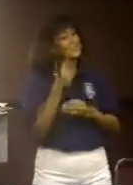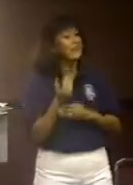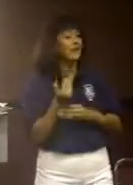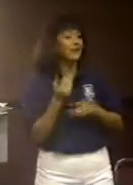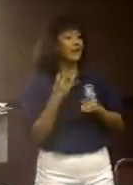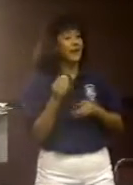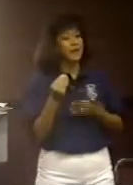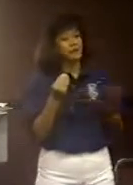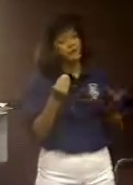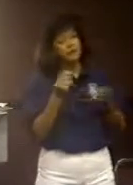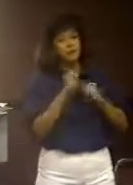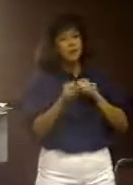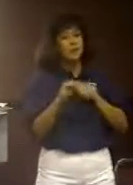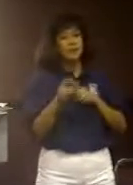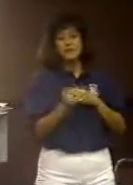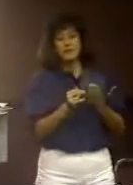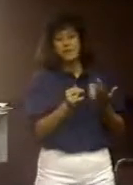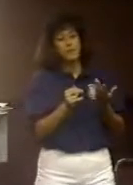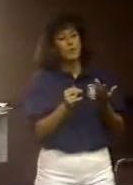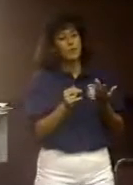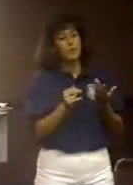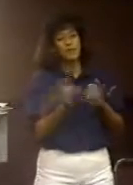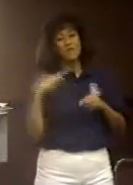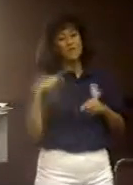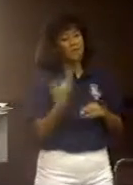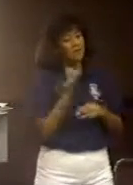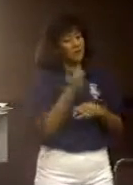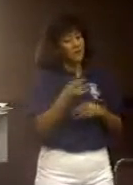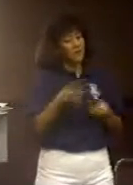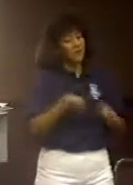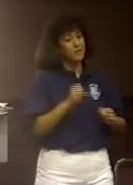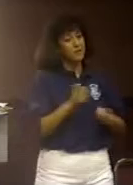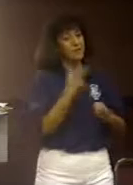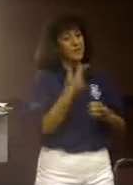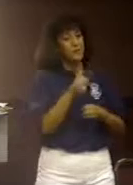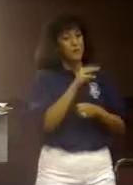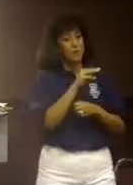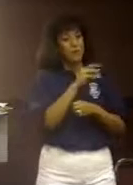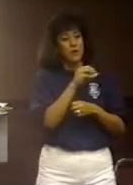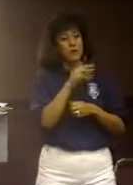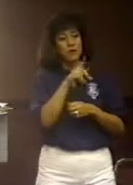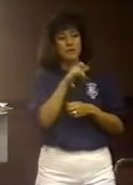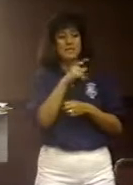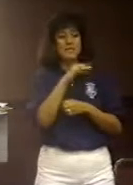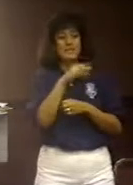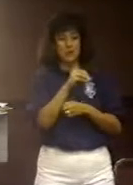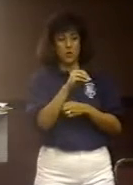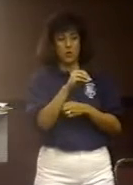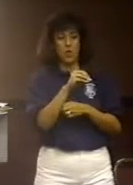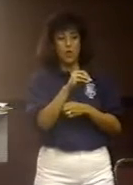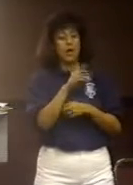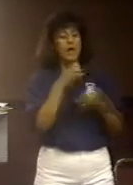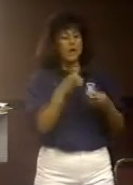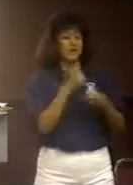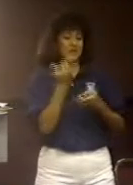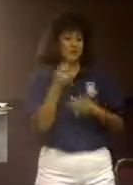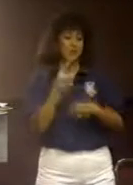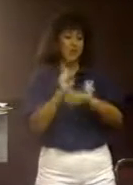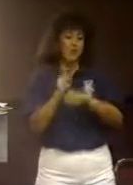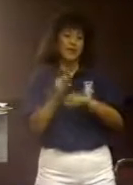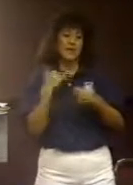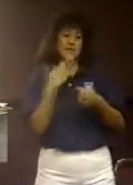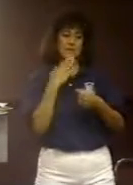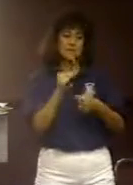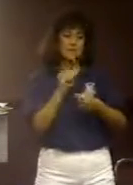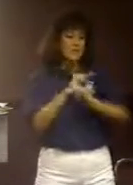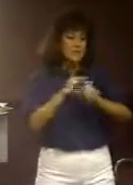sophisticated, and so I don't fault their efforts, the Marmo and Petito efforts. It's just their work has just been